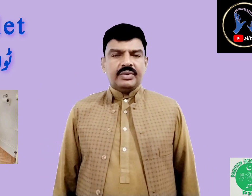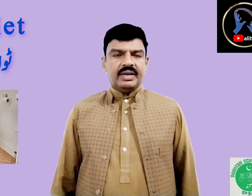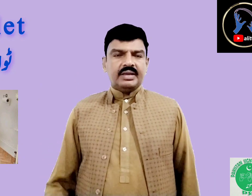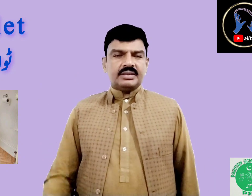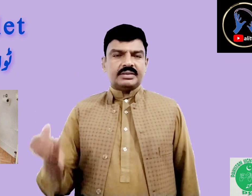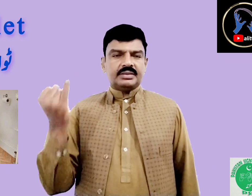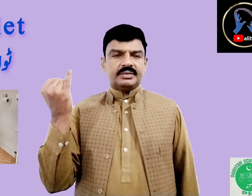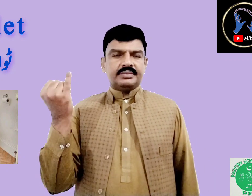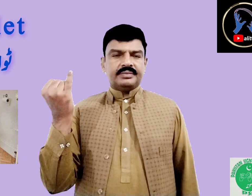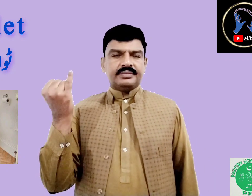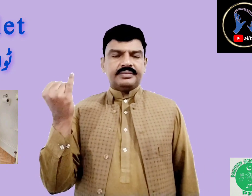toilet